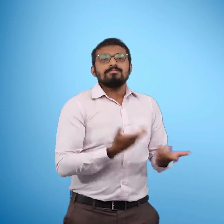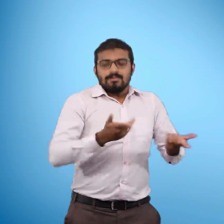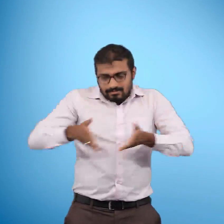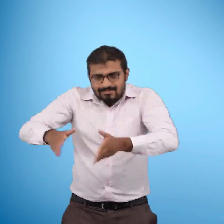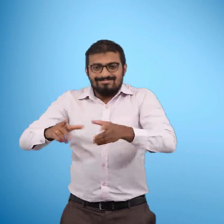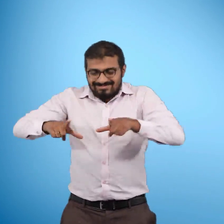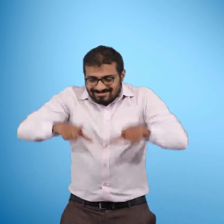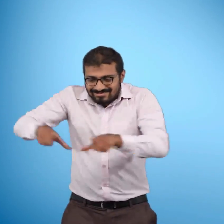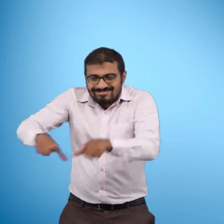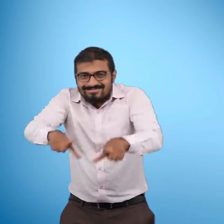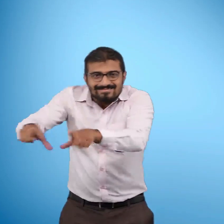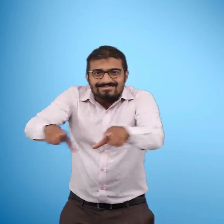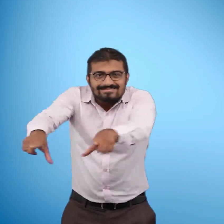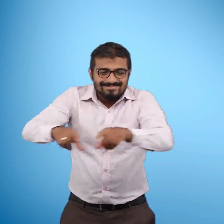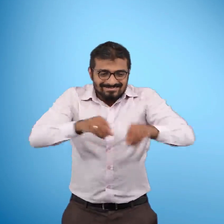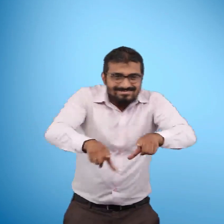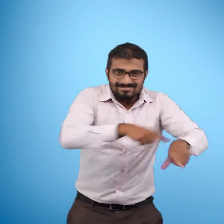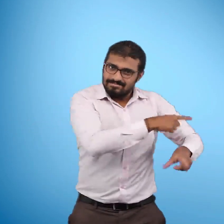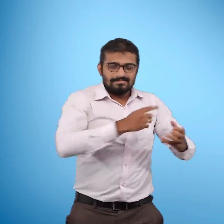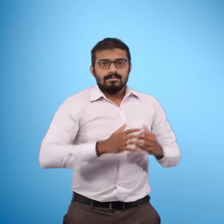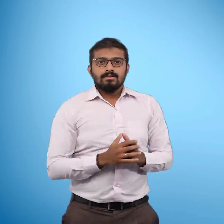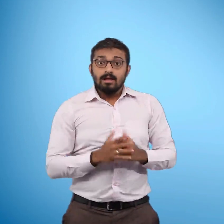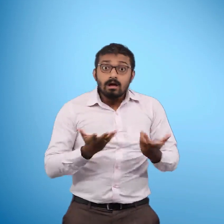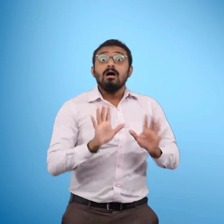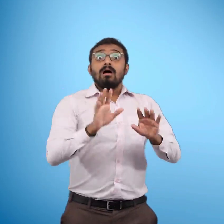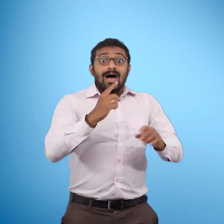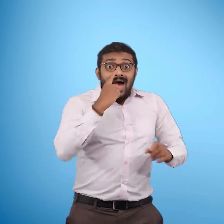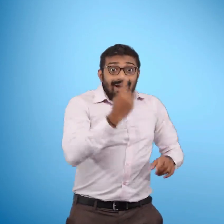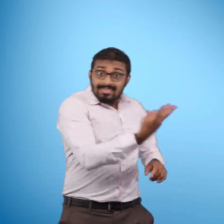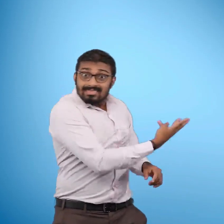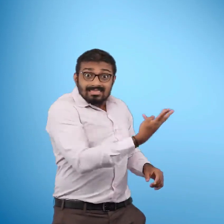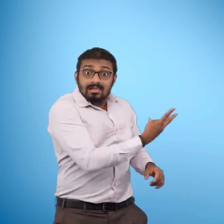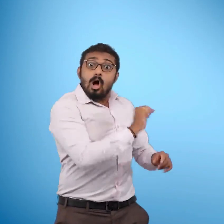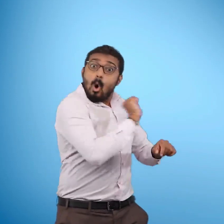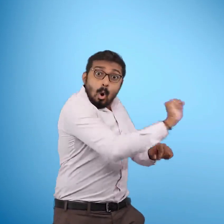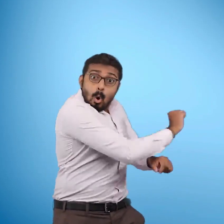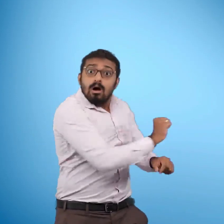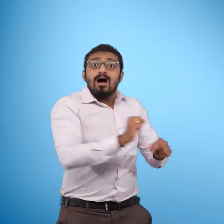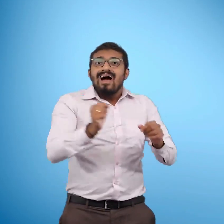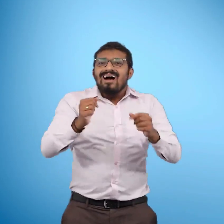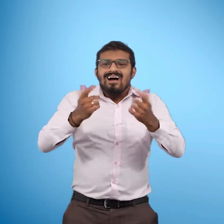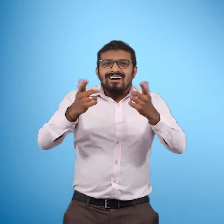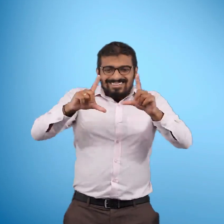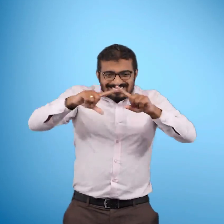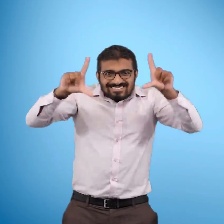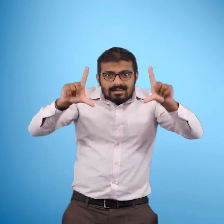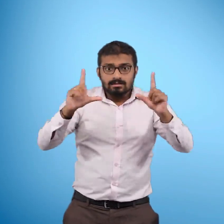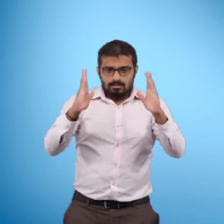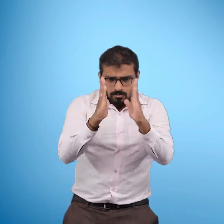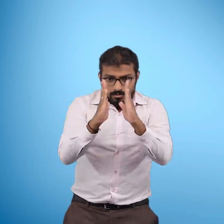feet. They decided to tile the path to the road. They all bought tiles of different designs and